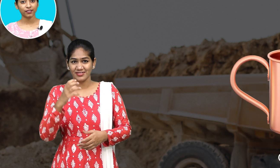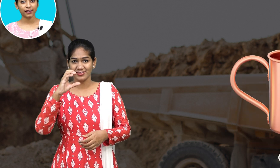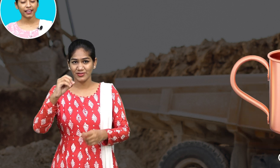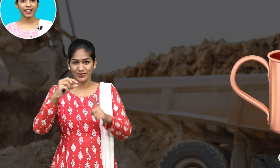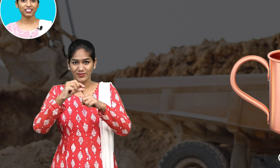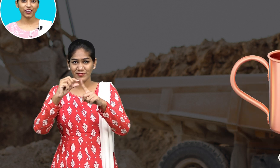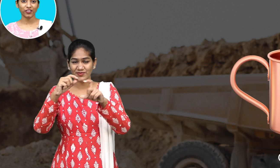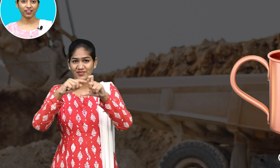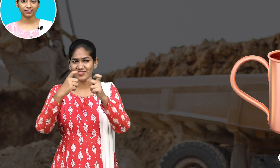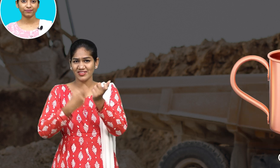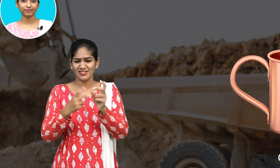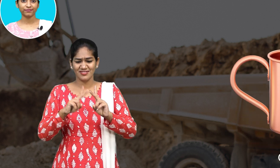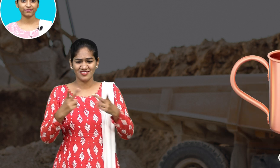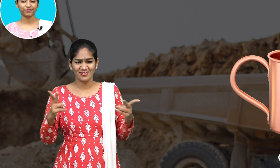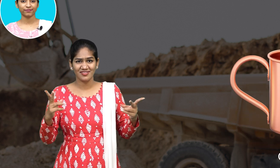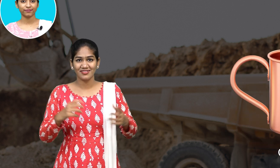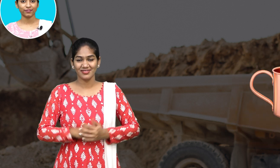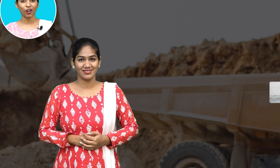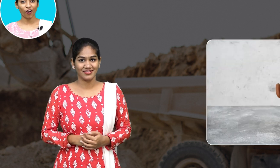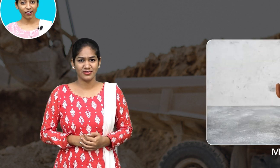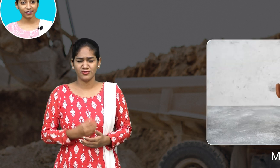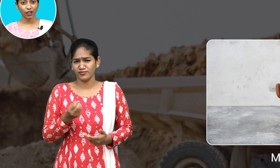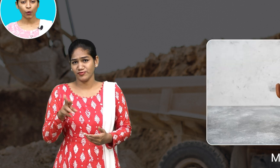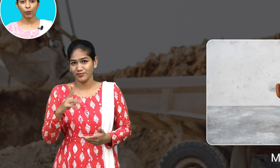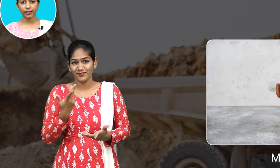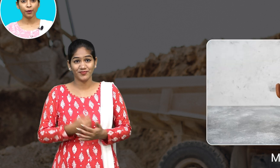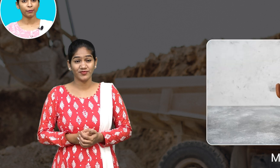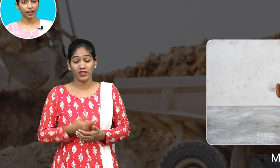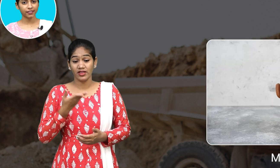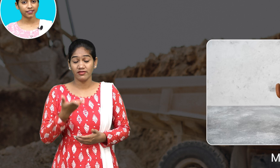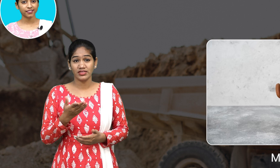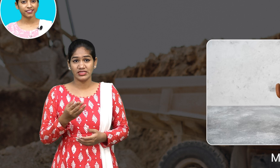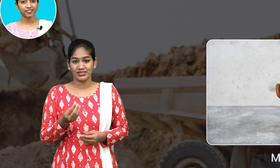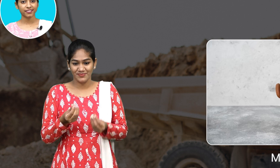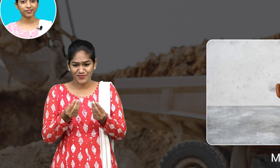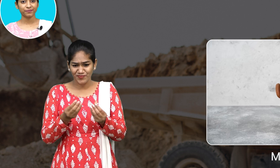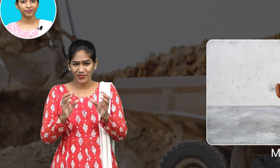copper, etc. Or whether mud,